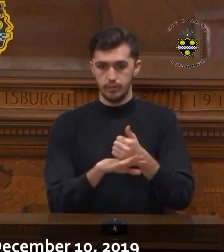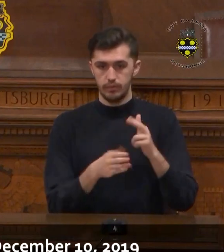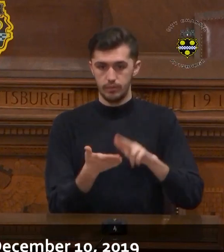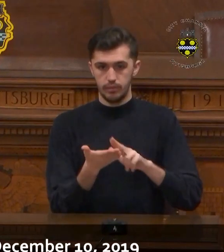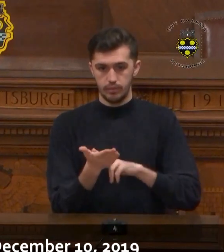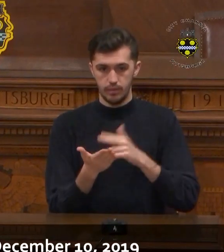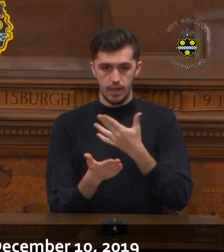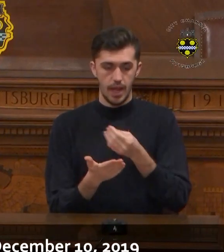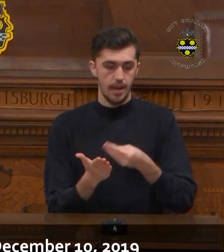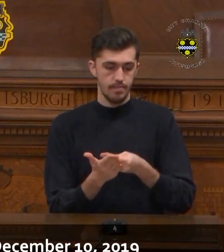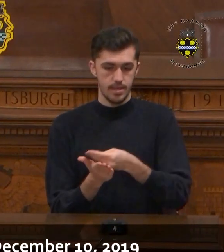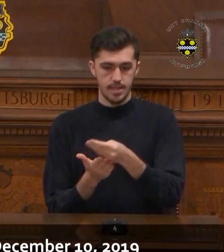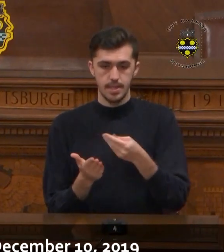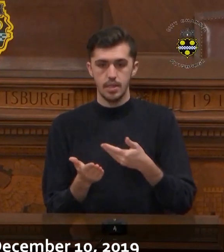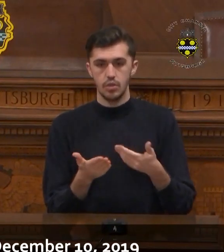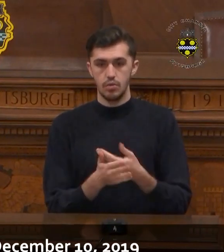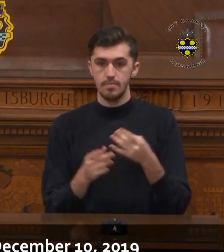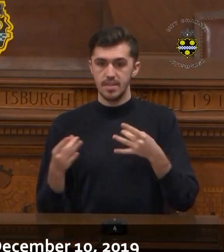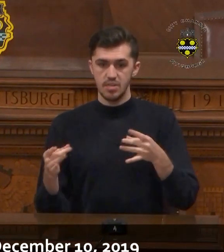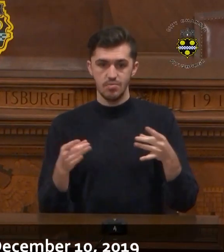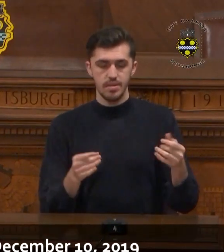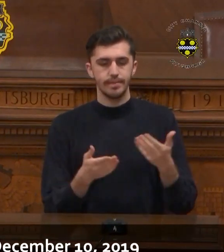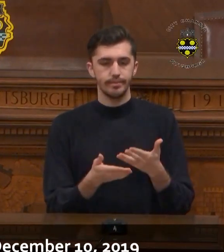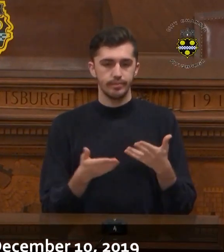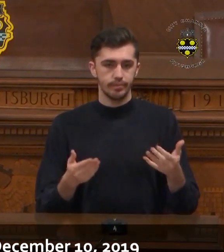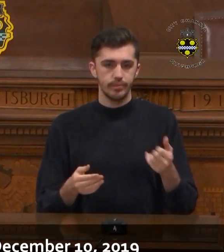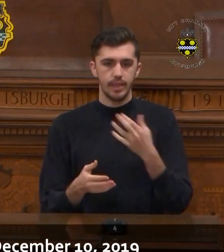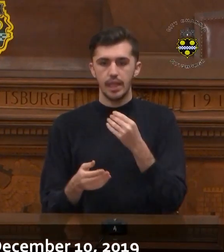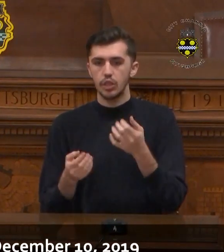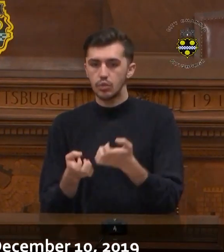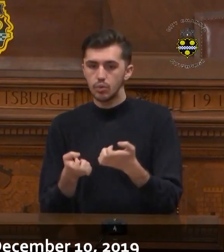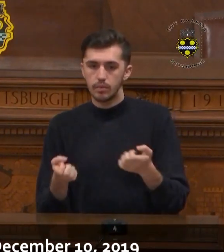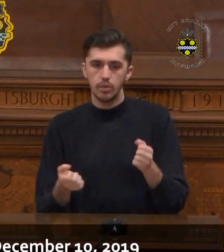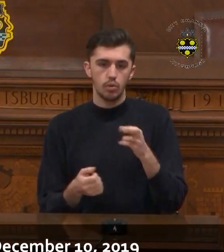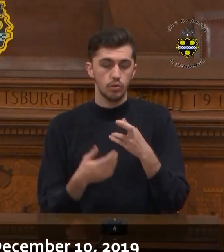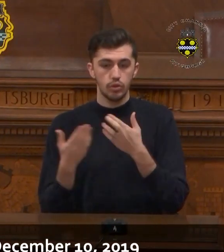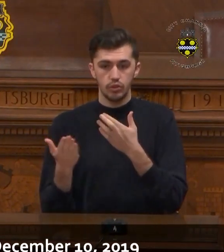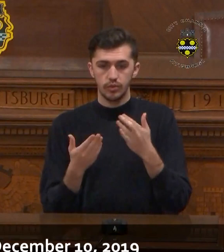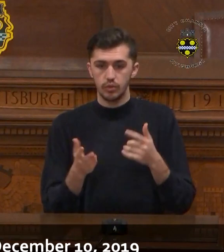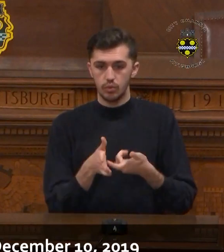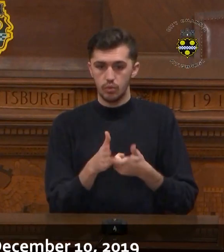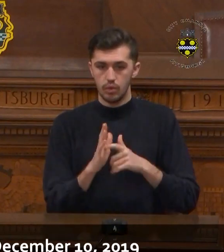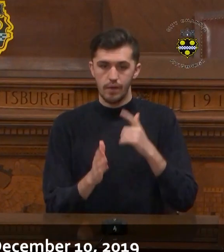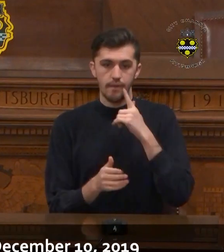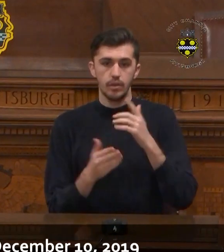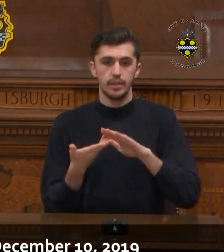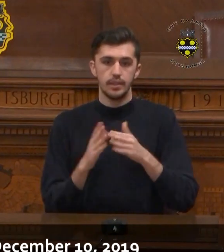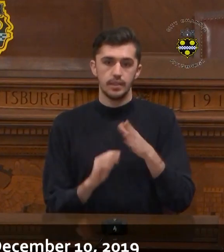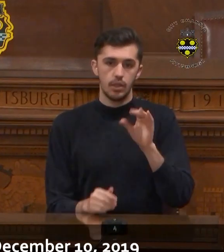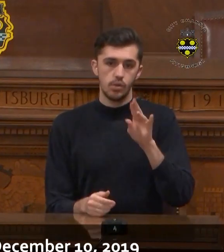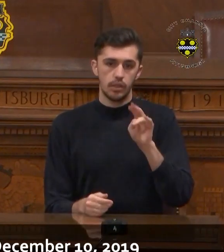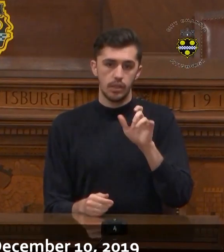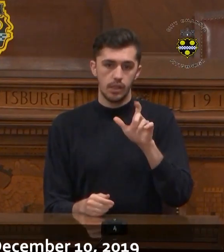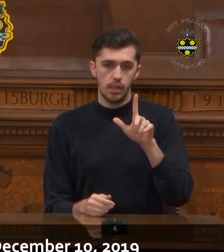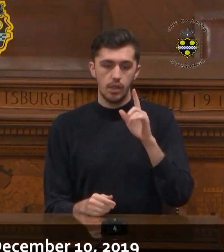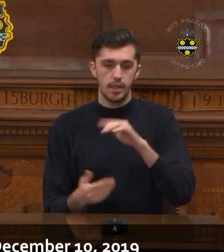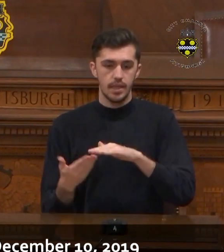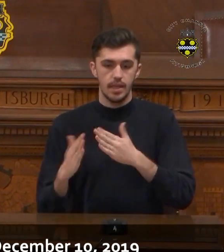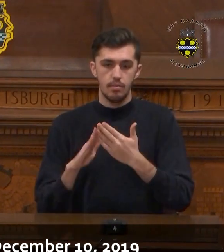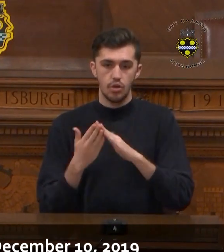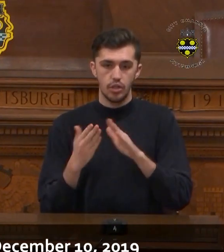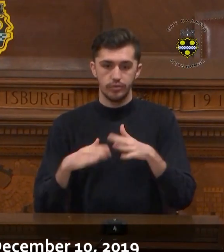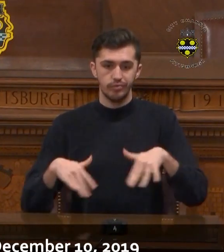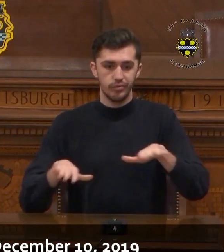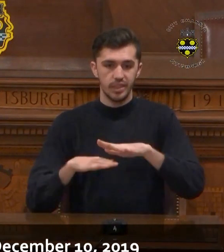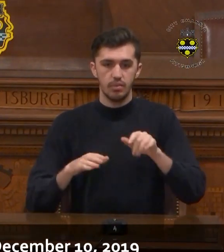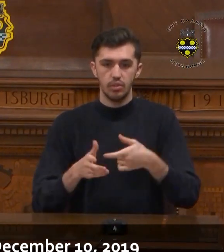for the Purchase of Materials, Supplies, Equipment, and or Services for City Council Neighborhood Needs Program,